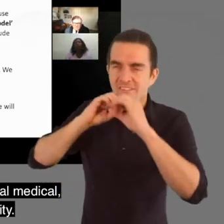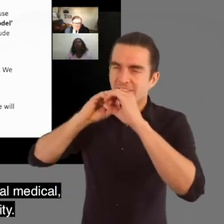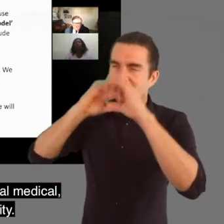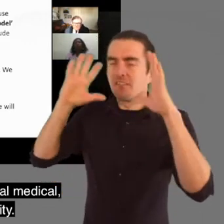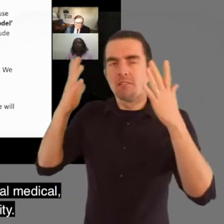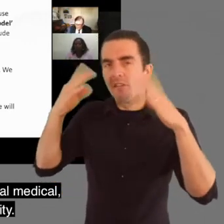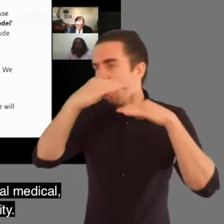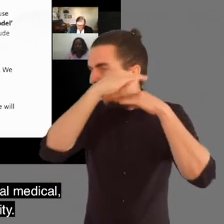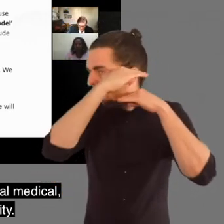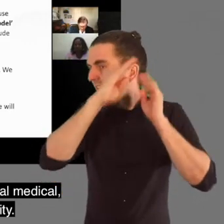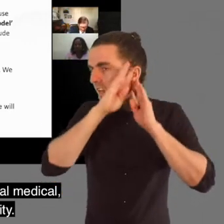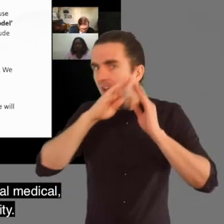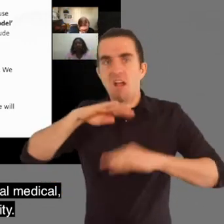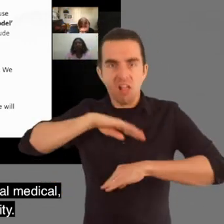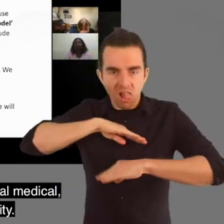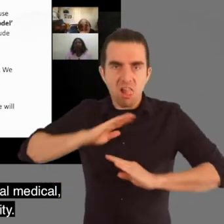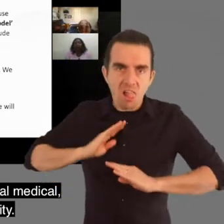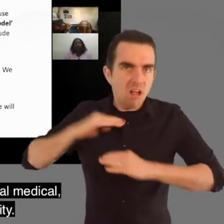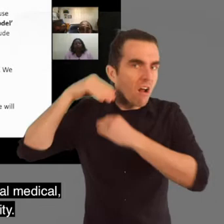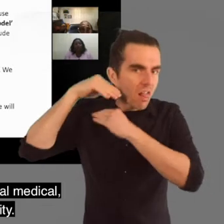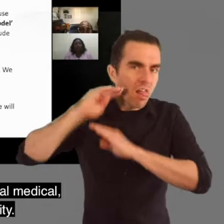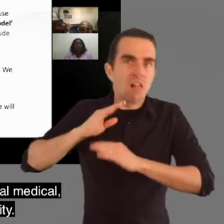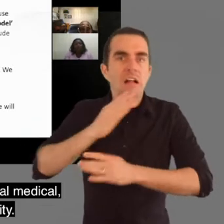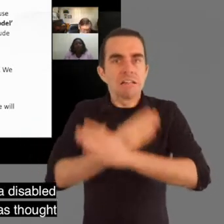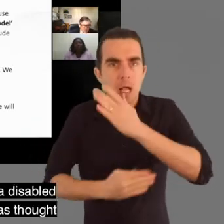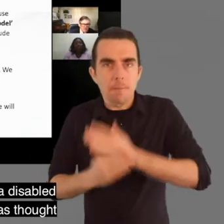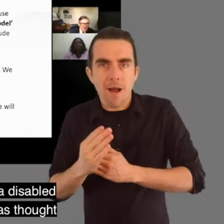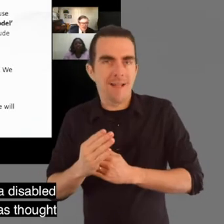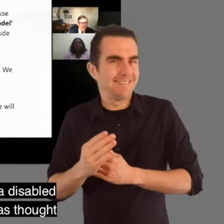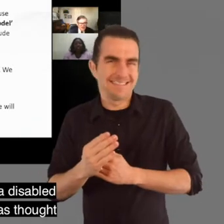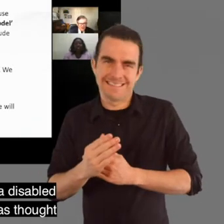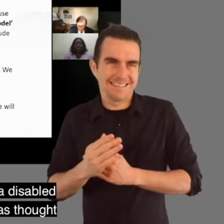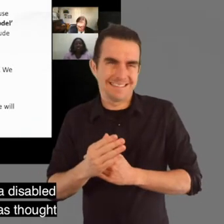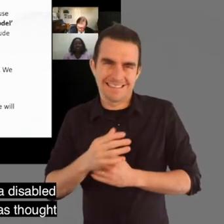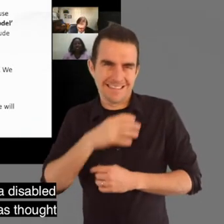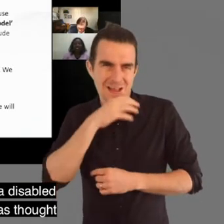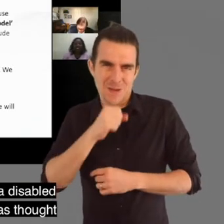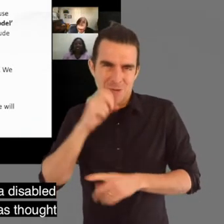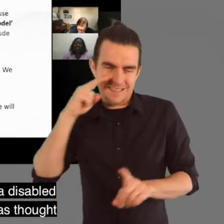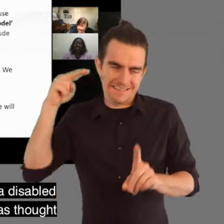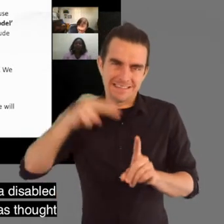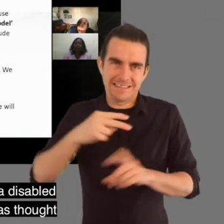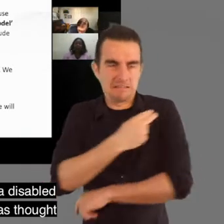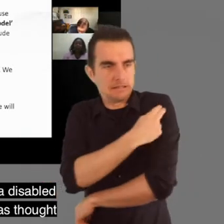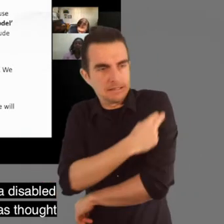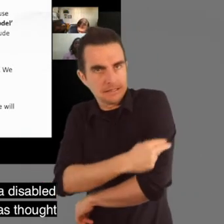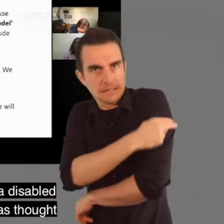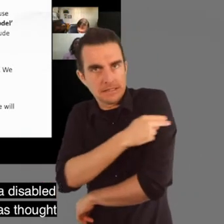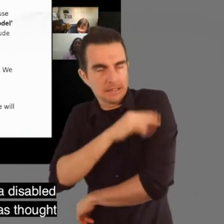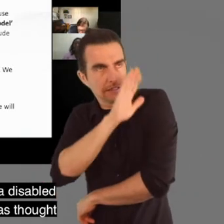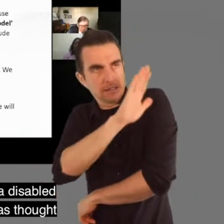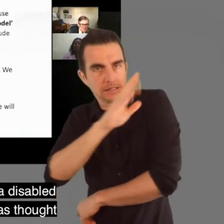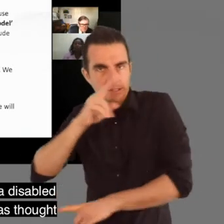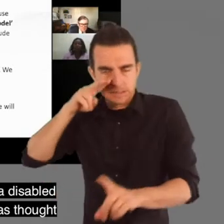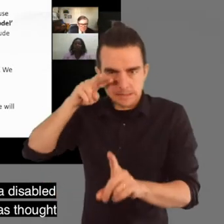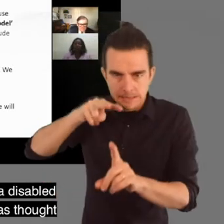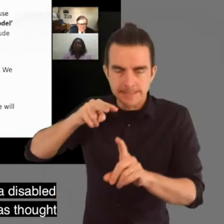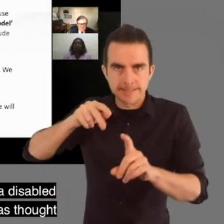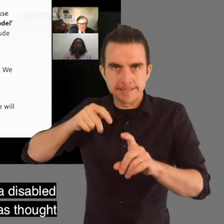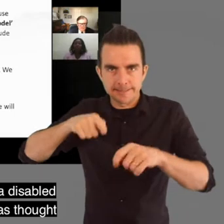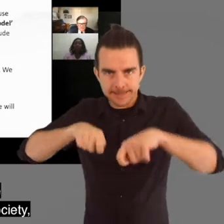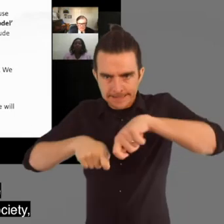model of disability. In the 19th and 20th century, a disabled person's medical condition